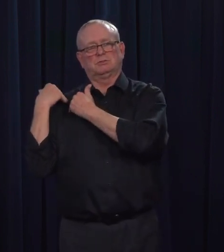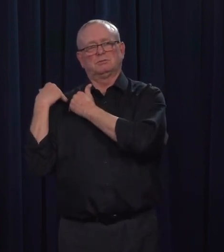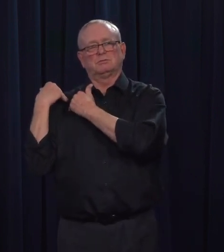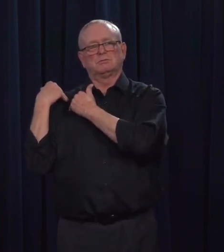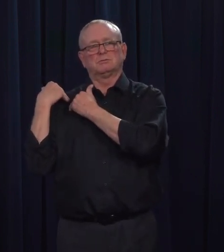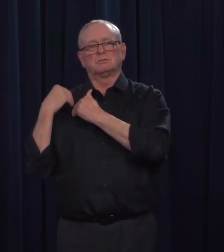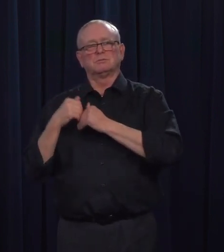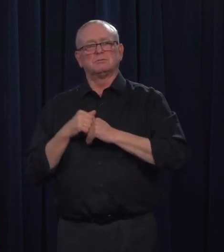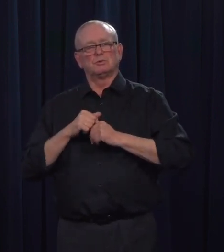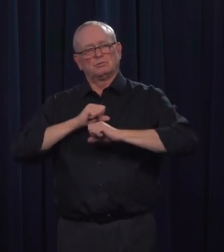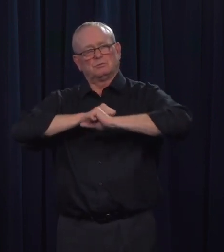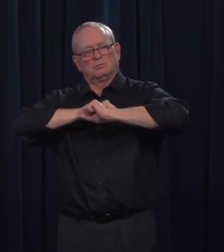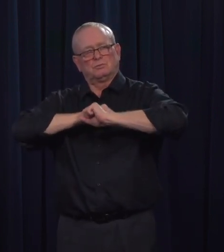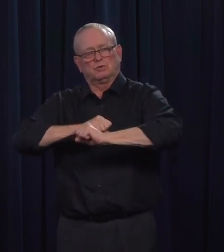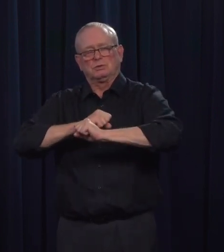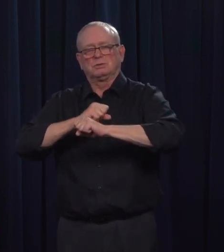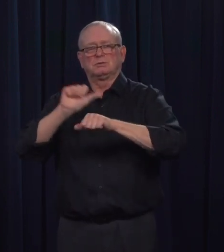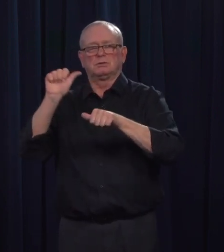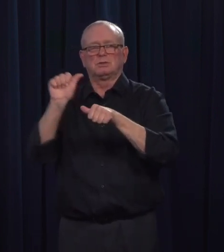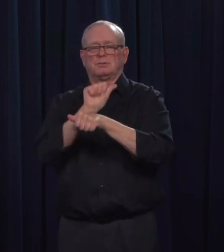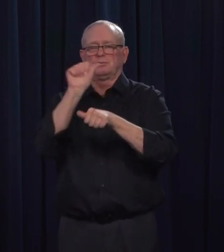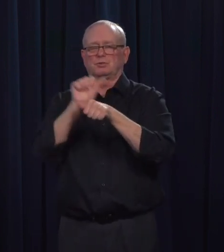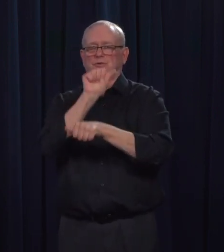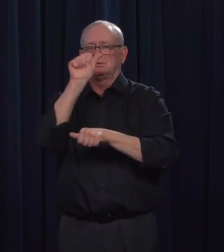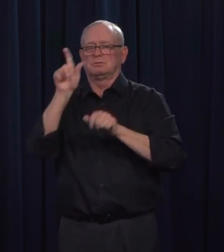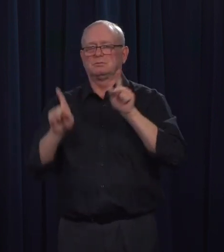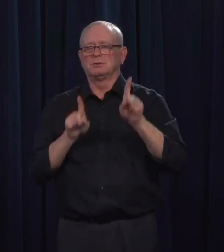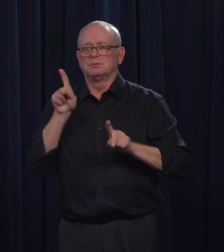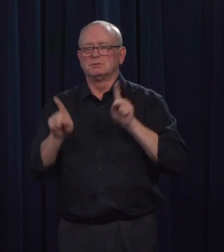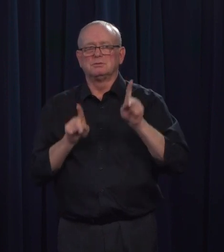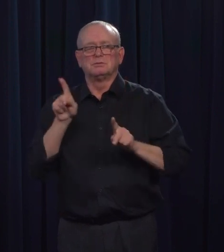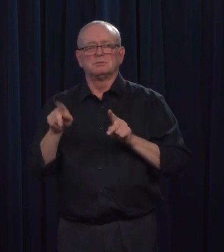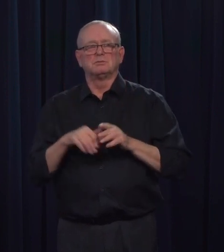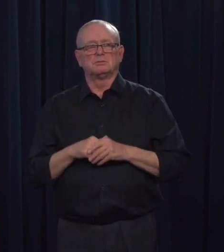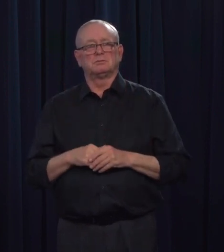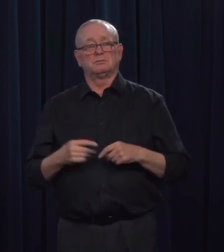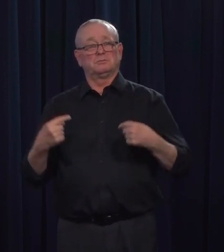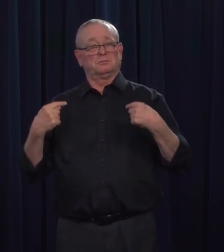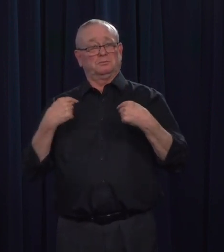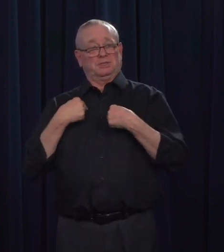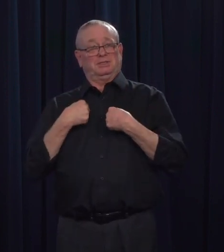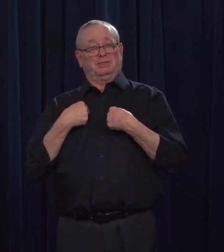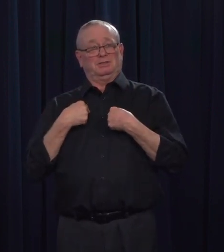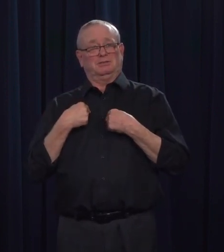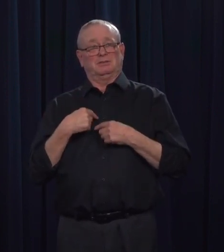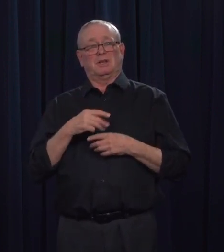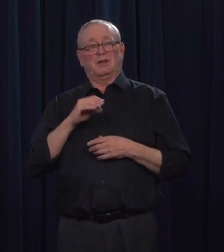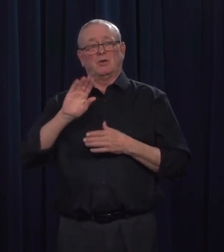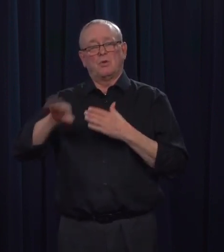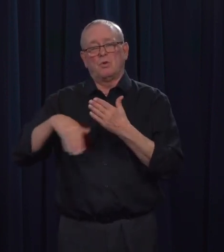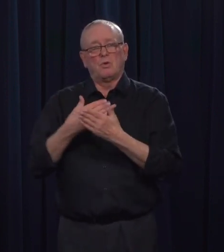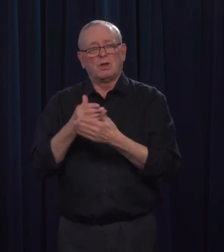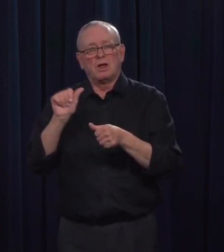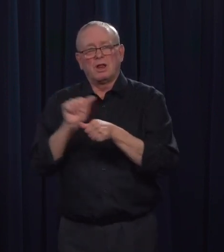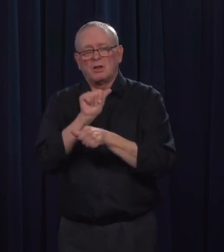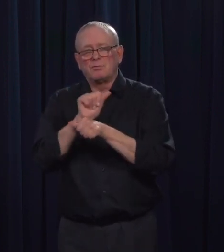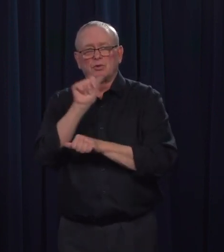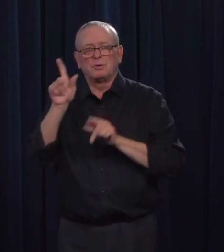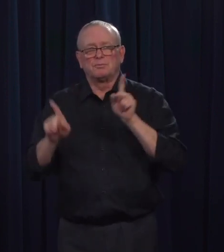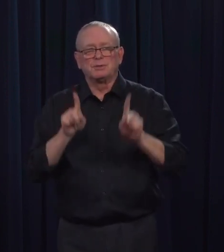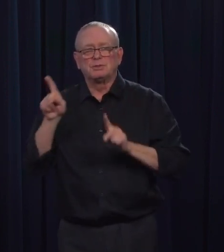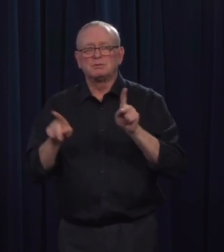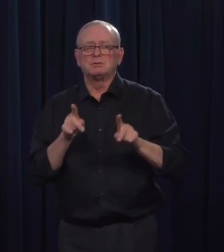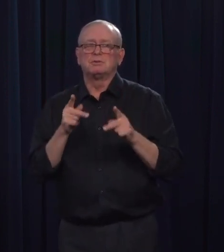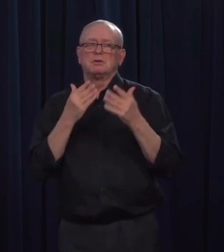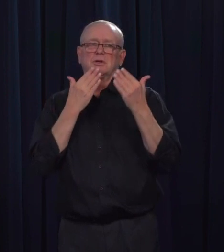protect Albertans. From me and from every Albertan, I want to say thank you for all that you are doing to help keep us all safe